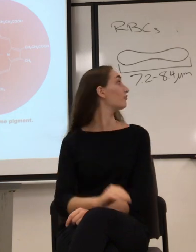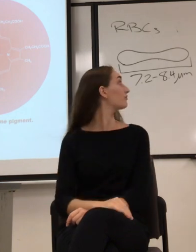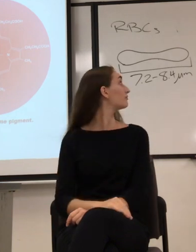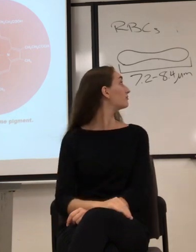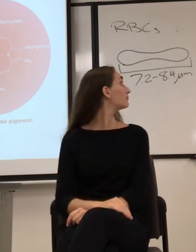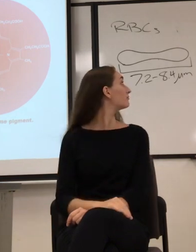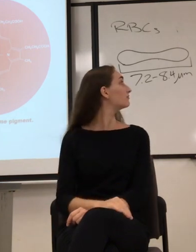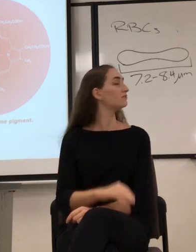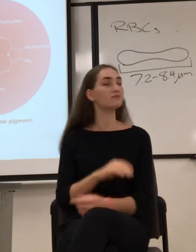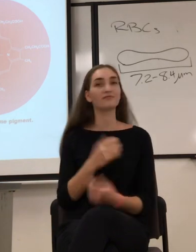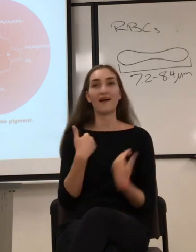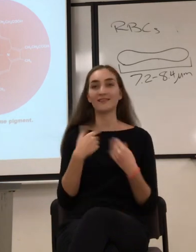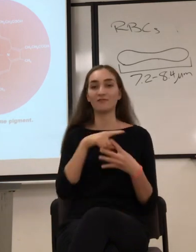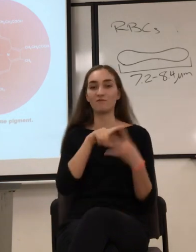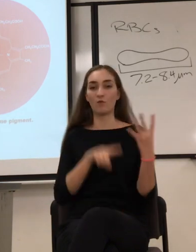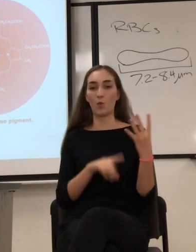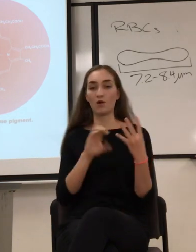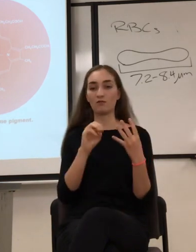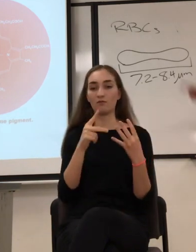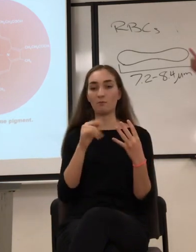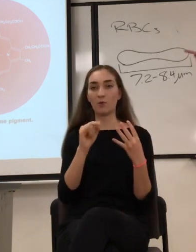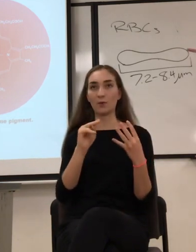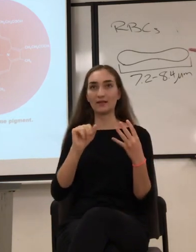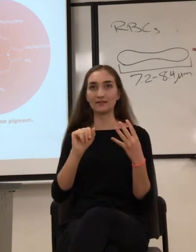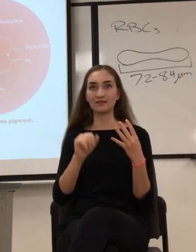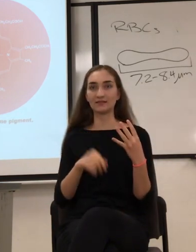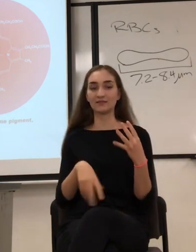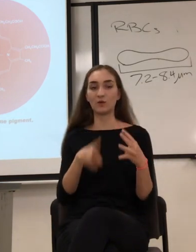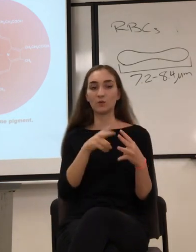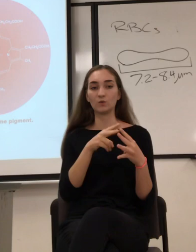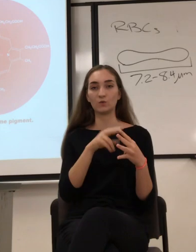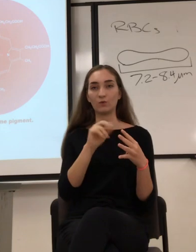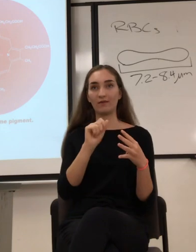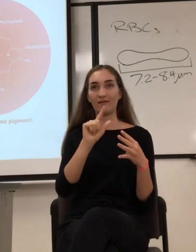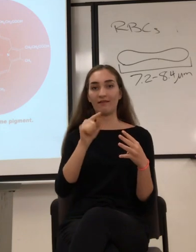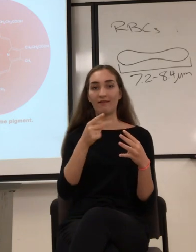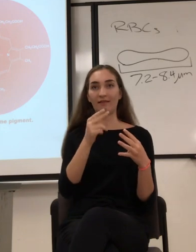Four components, two alpha, two beta chains. That's what you see there.